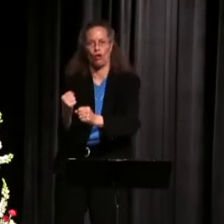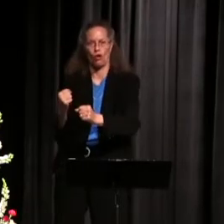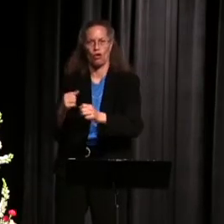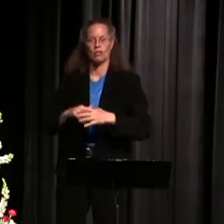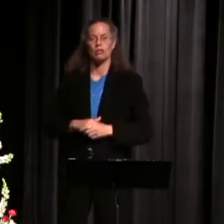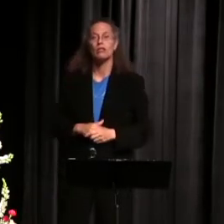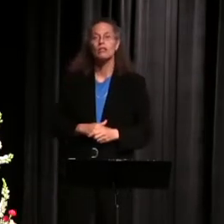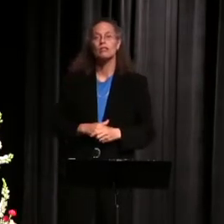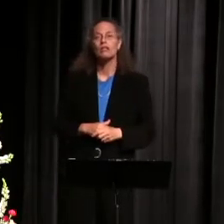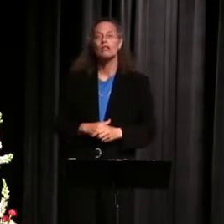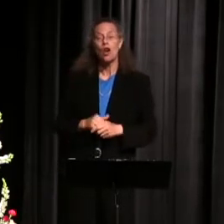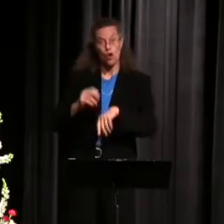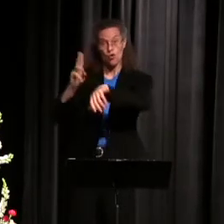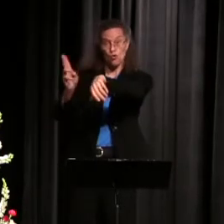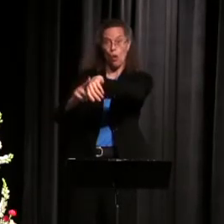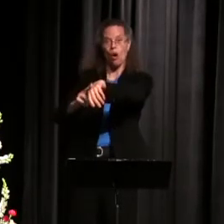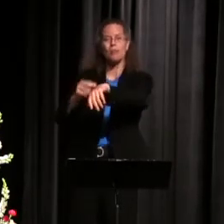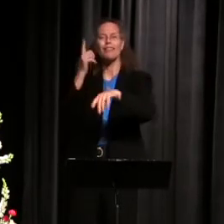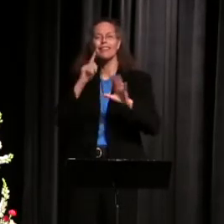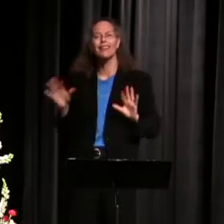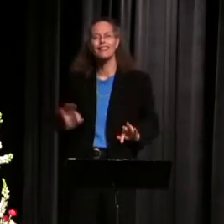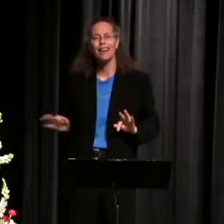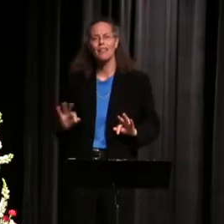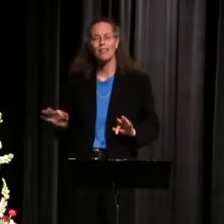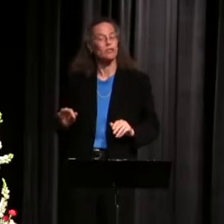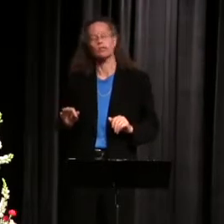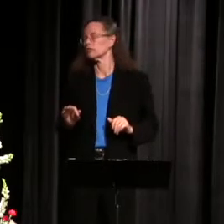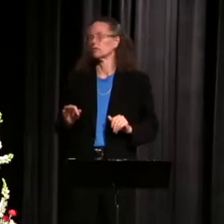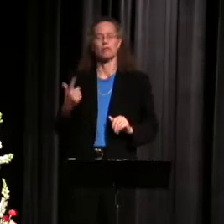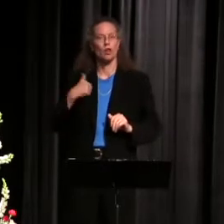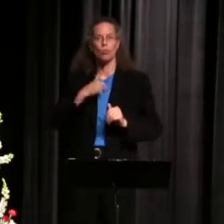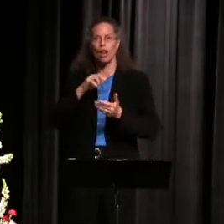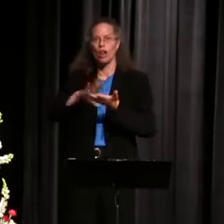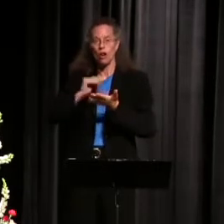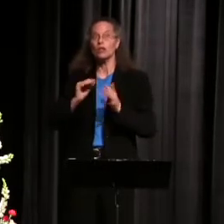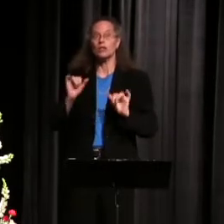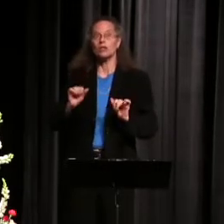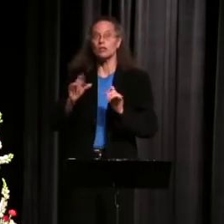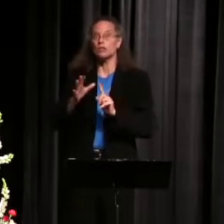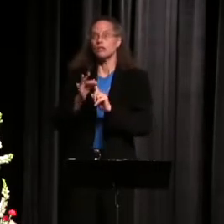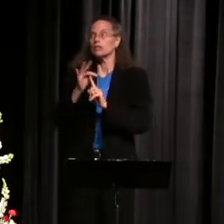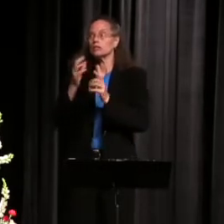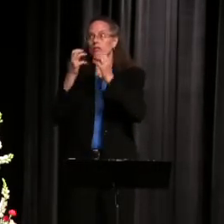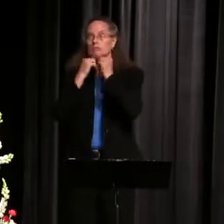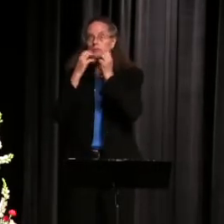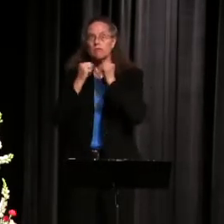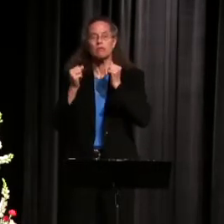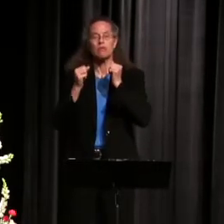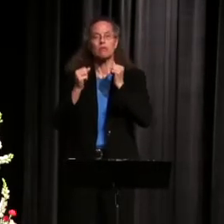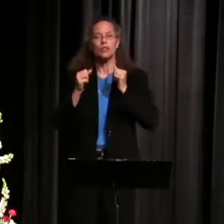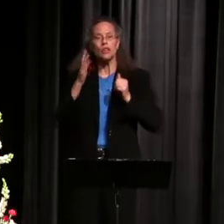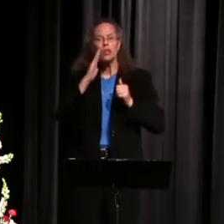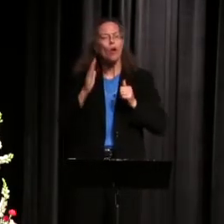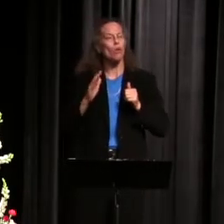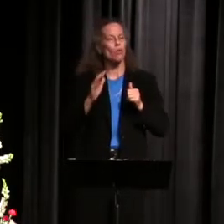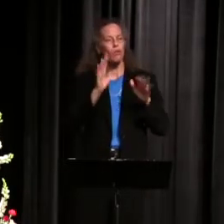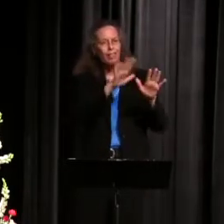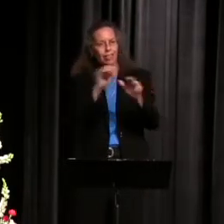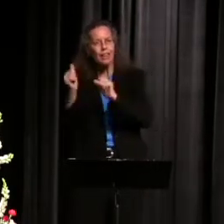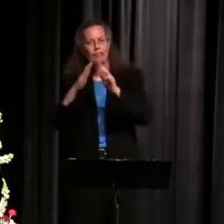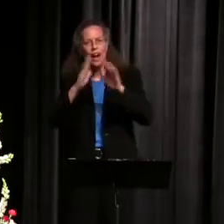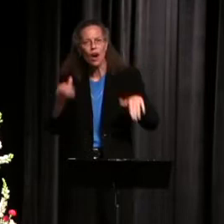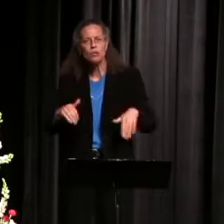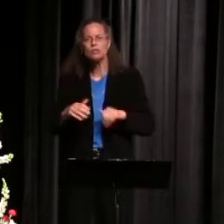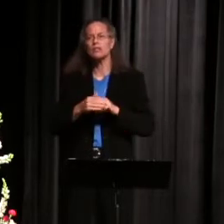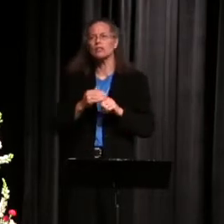We learned not to take normal for granted. Just going to school, leaving your house, not being interrupted in the middle of the day